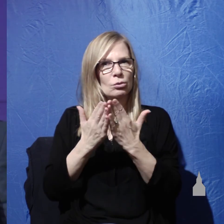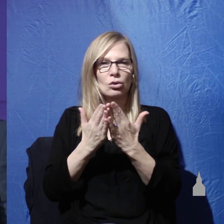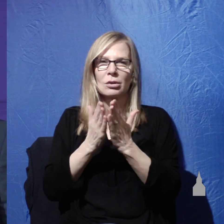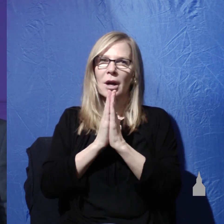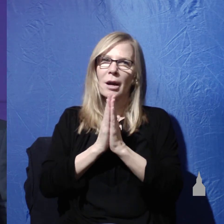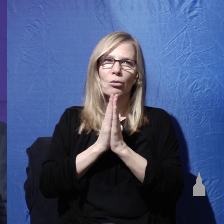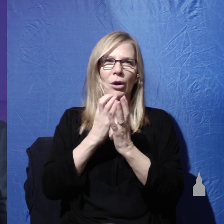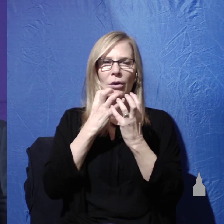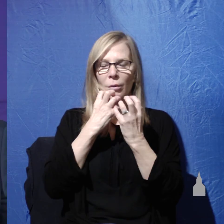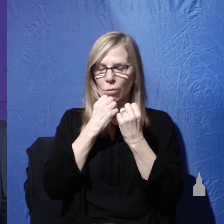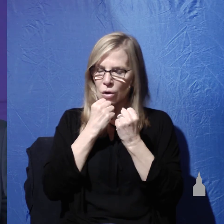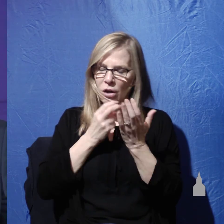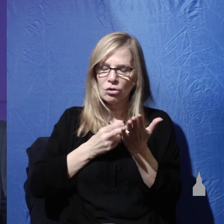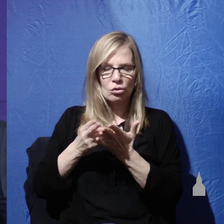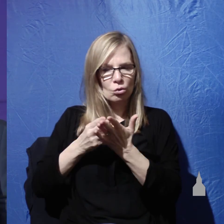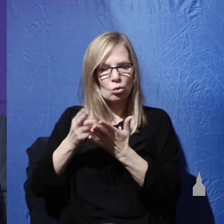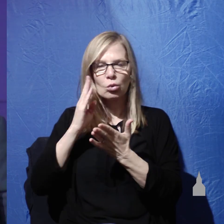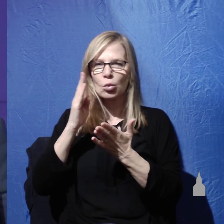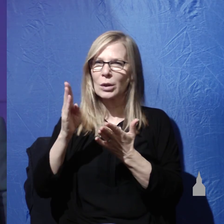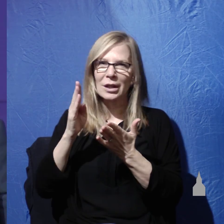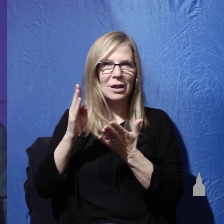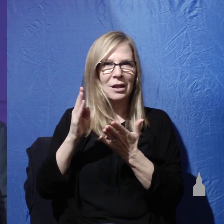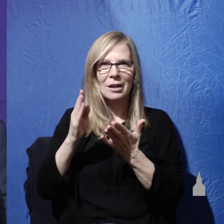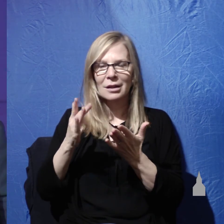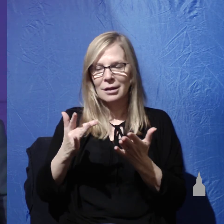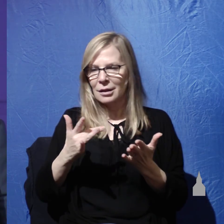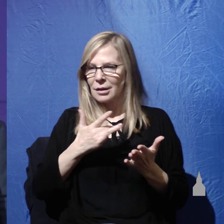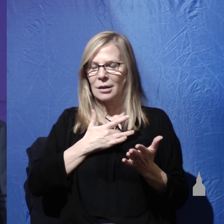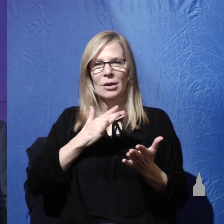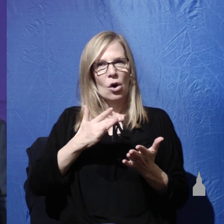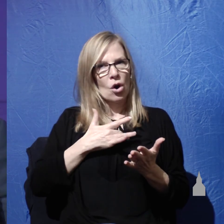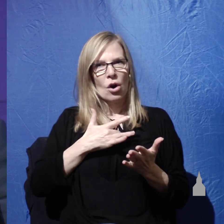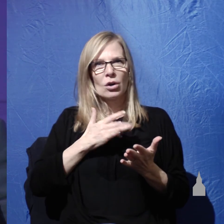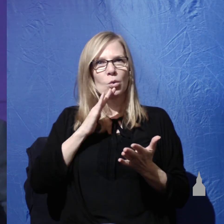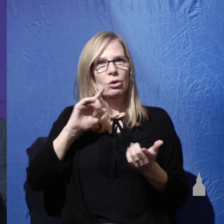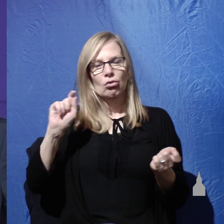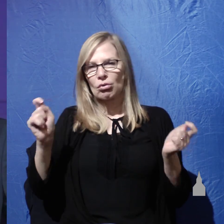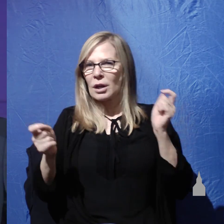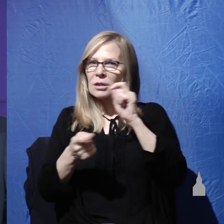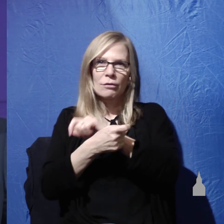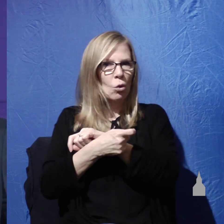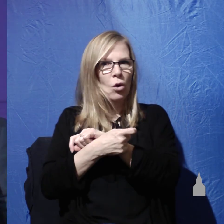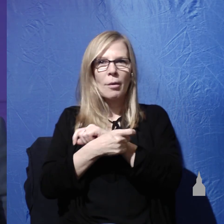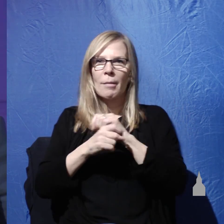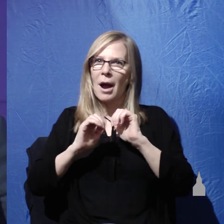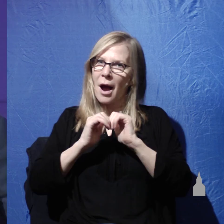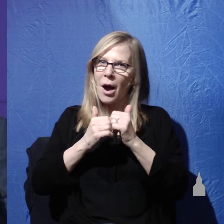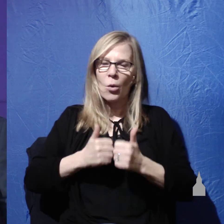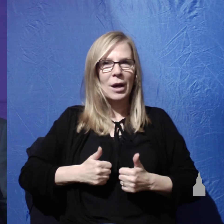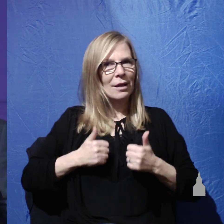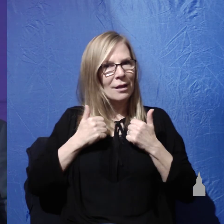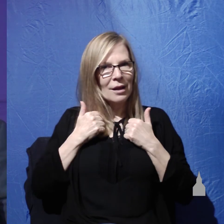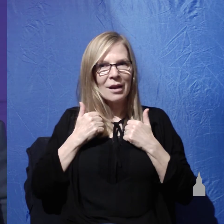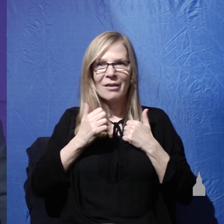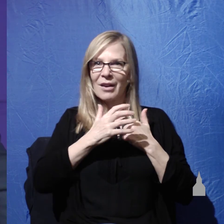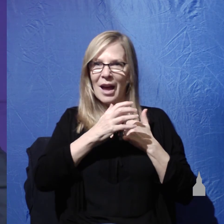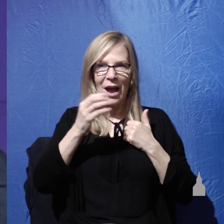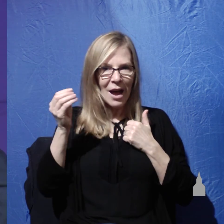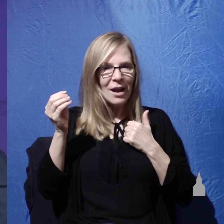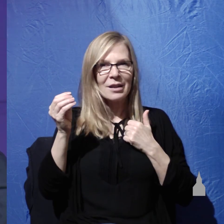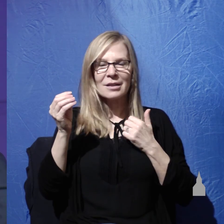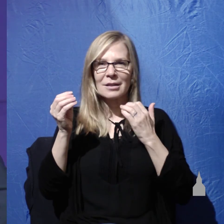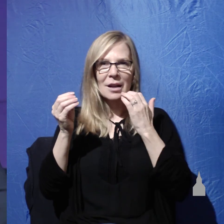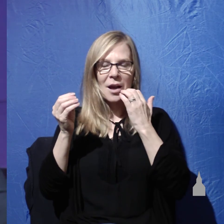these precious truths would echo in our hearts, would transform the way we live, and